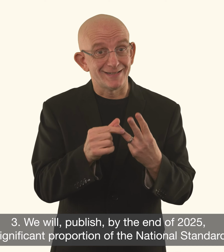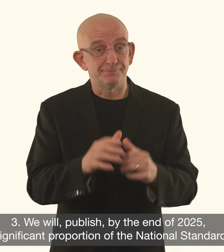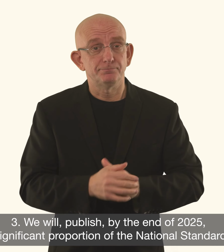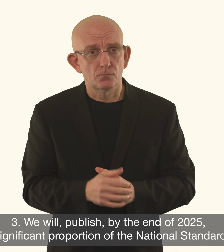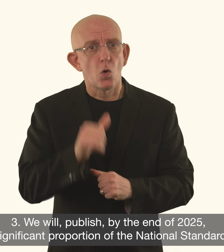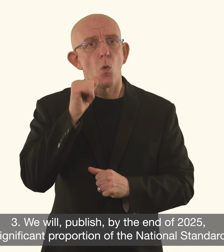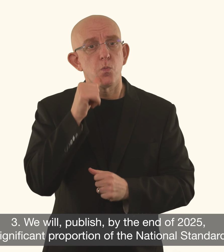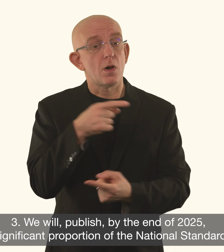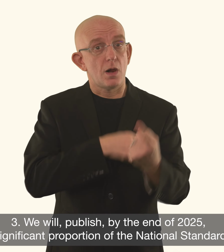Three.